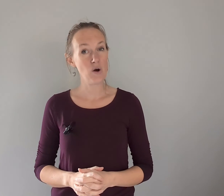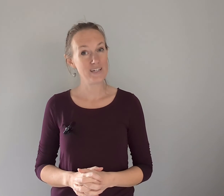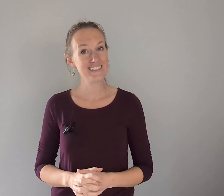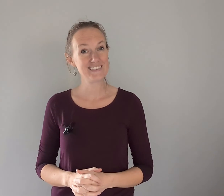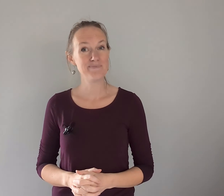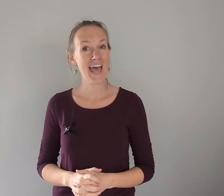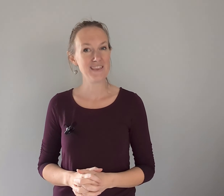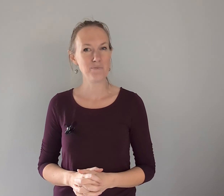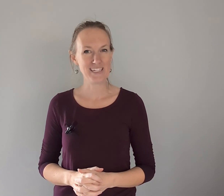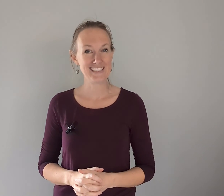chorus and the bridge.